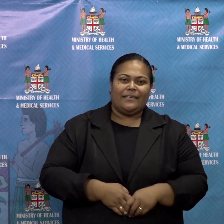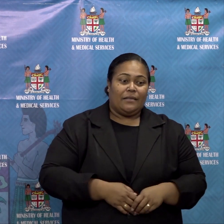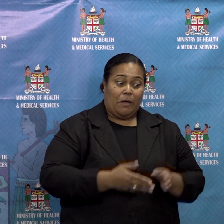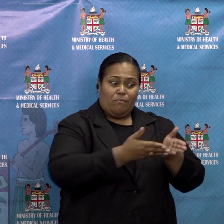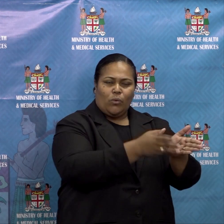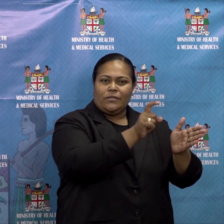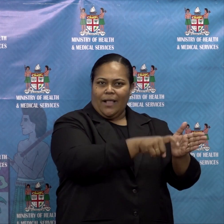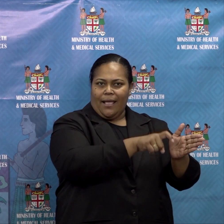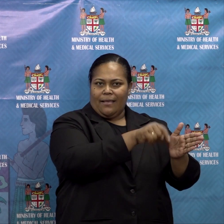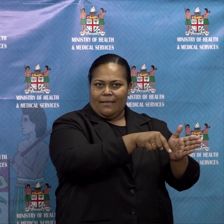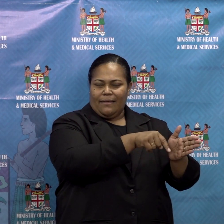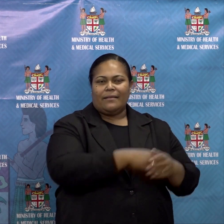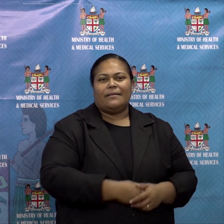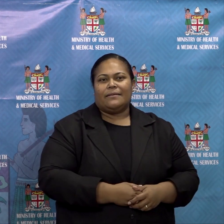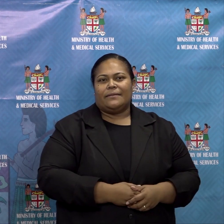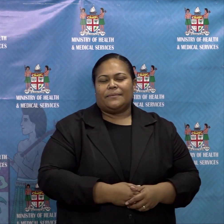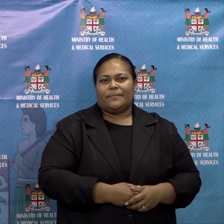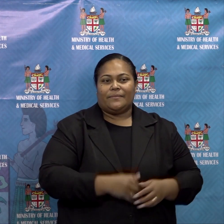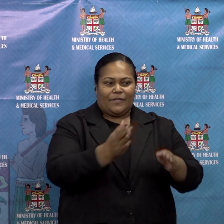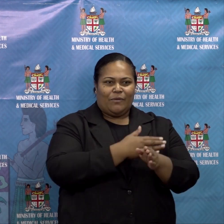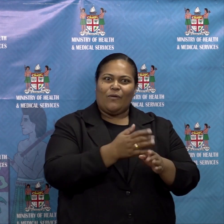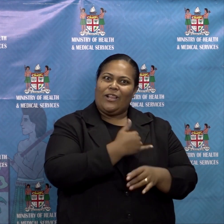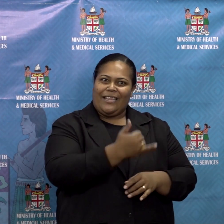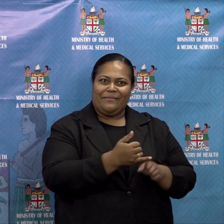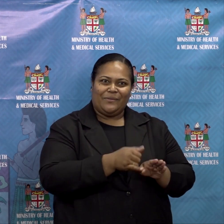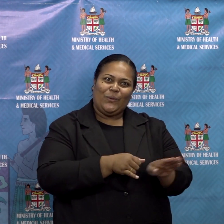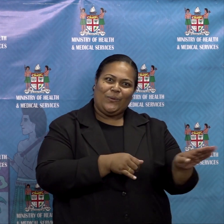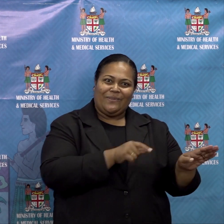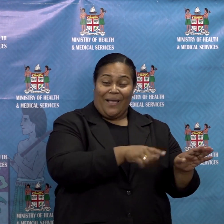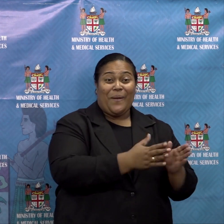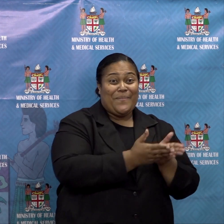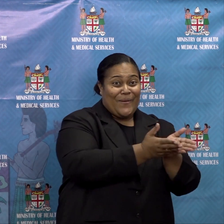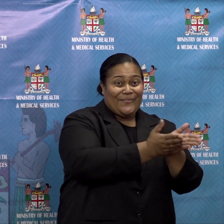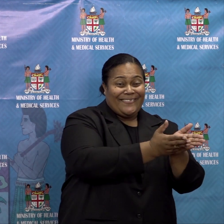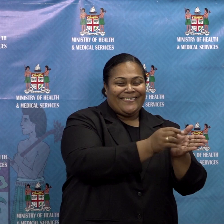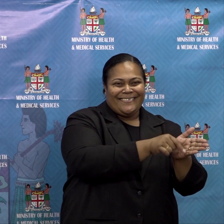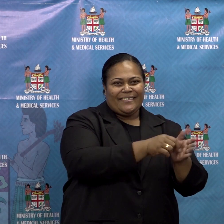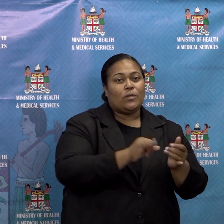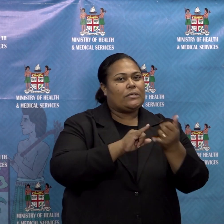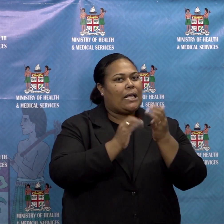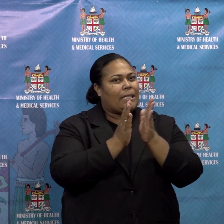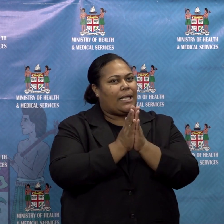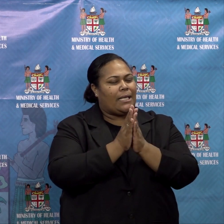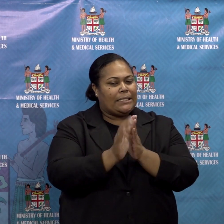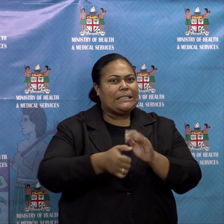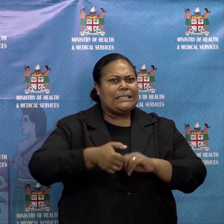week before moving out of Lautoka on Sunday, 6th